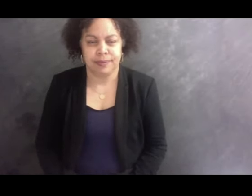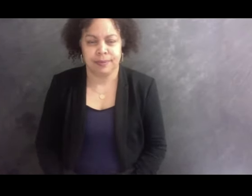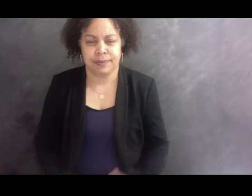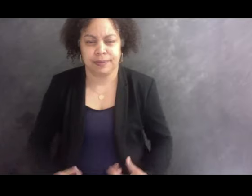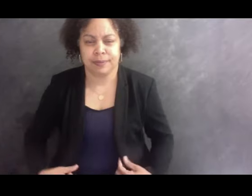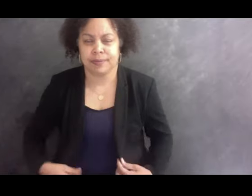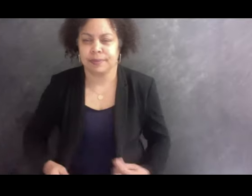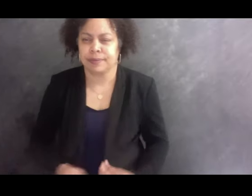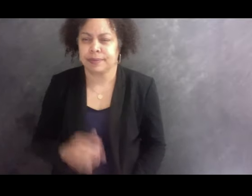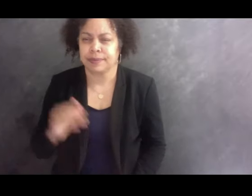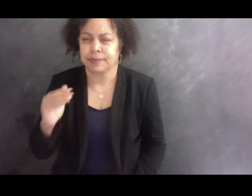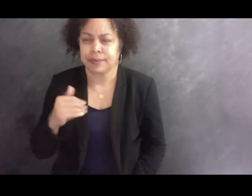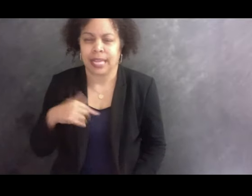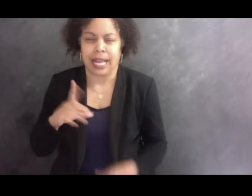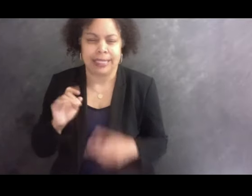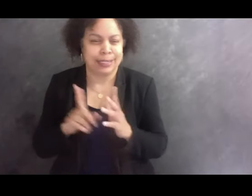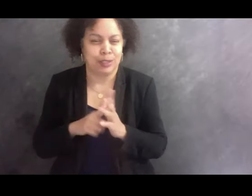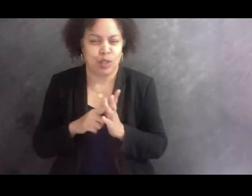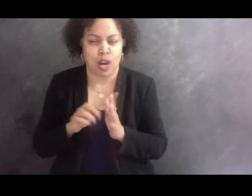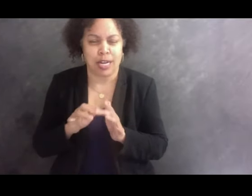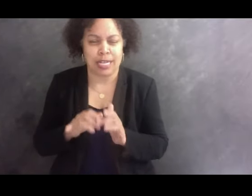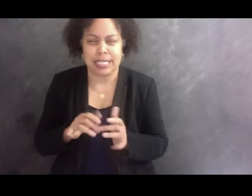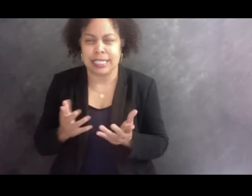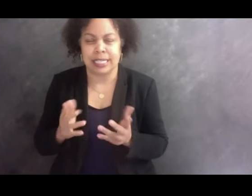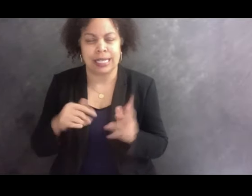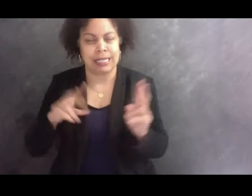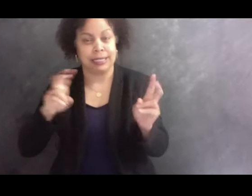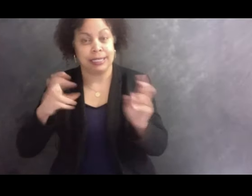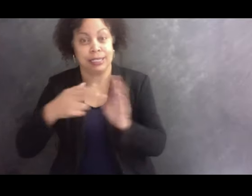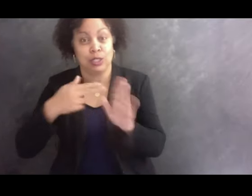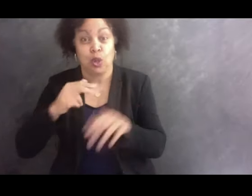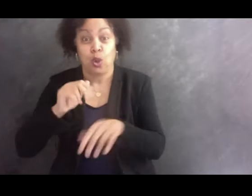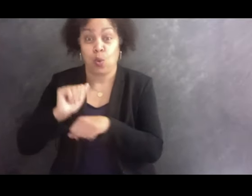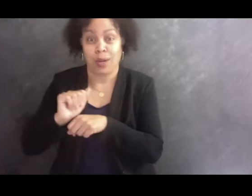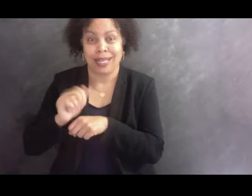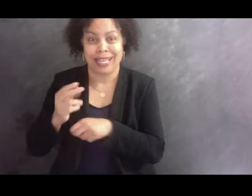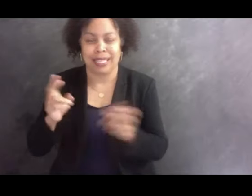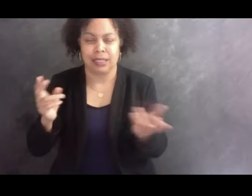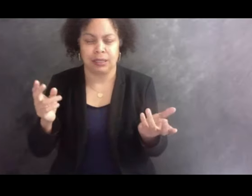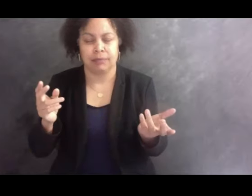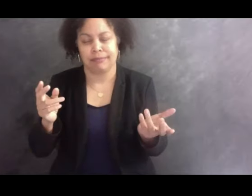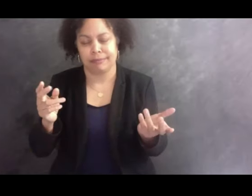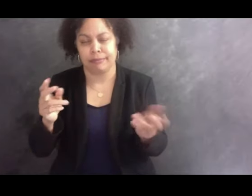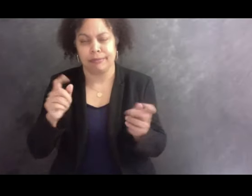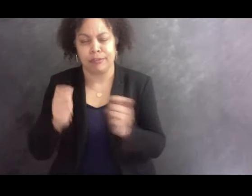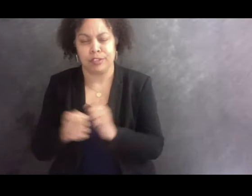I started an application, but I wrote working title. Is there any way to change it? Yes, you can make changes to the application right up until